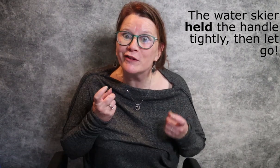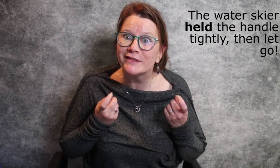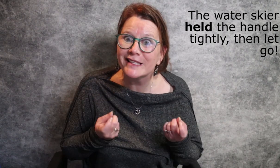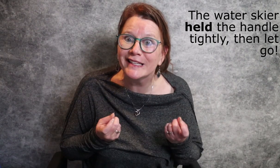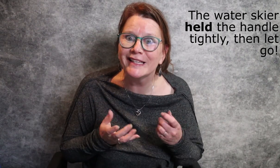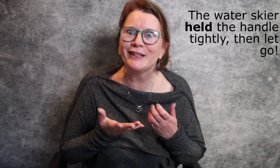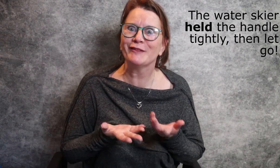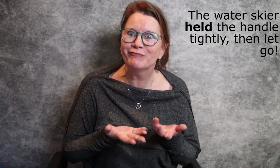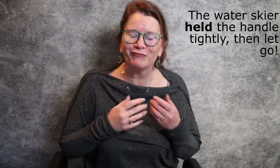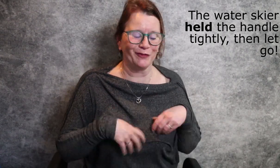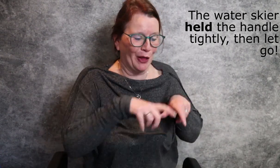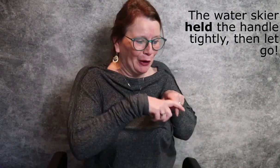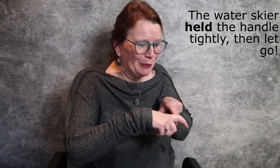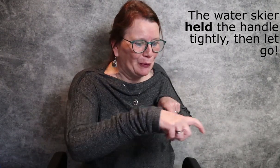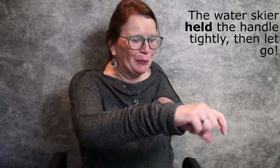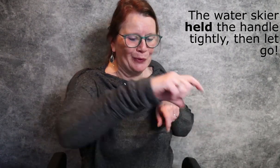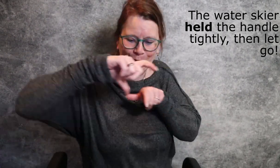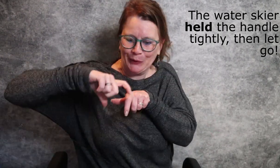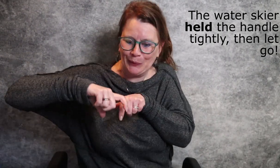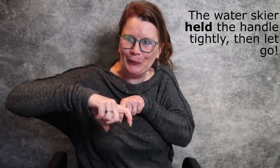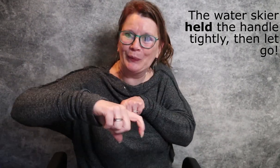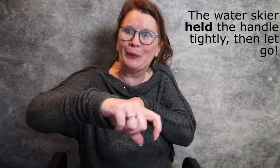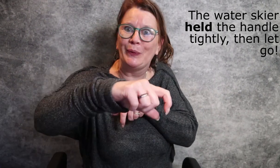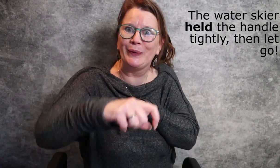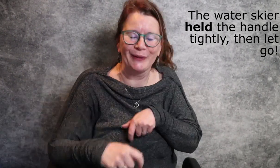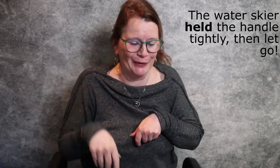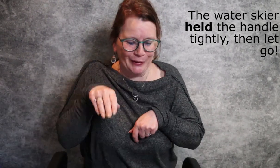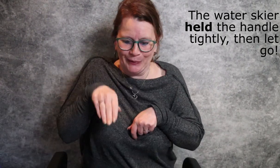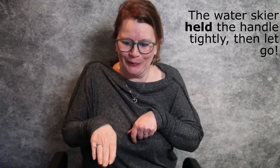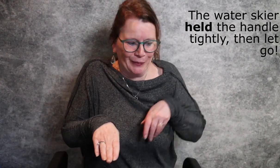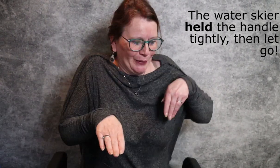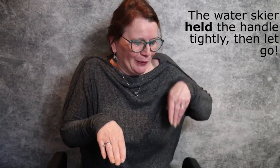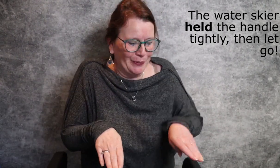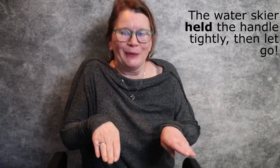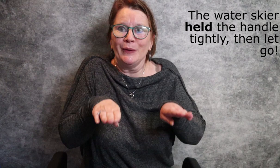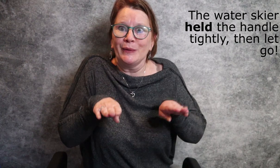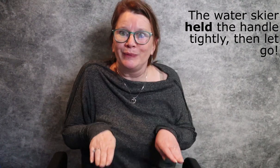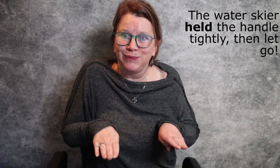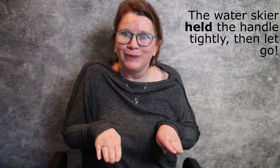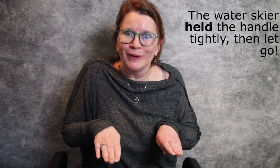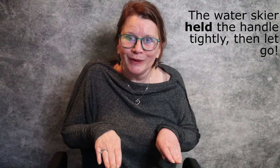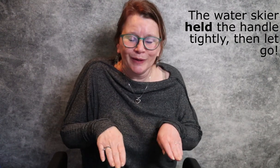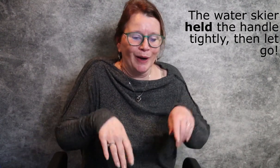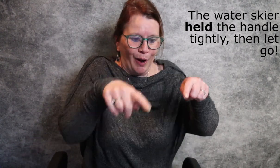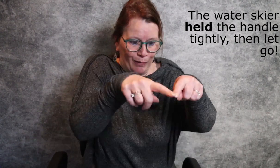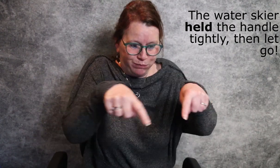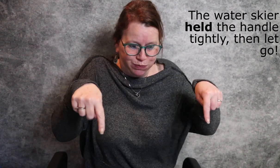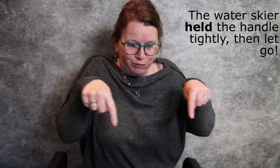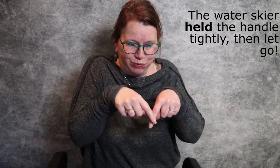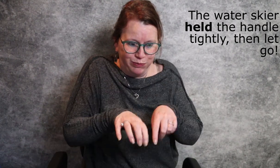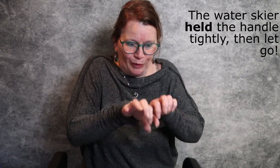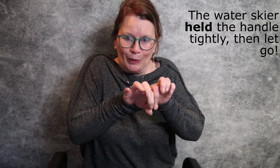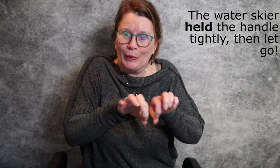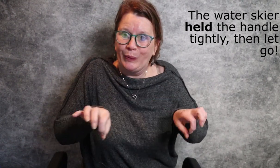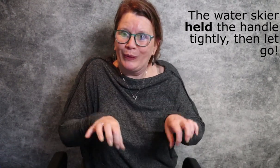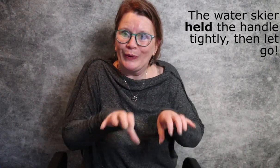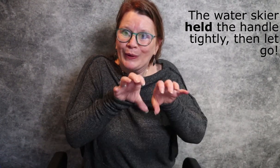This is about water skis. There's one on the left and one on the right. You put your feet on them and you hold onto the